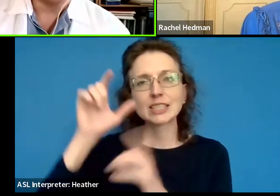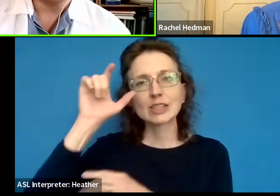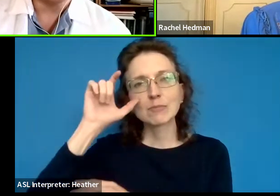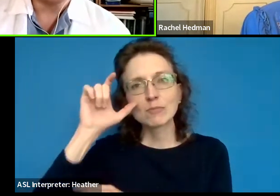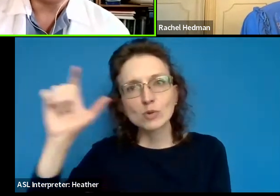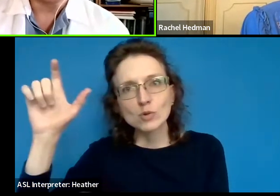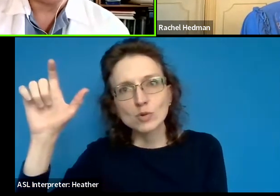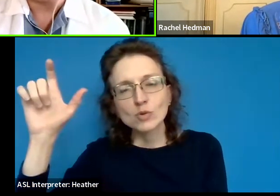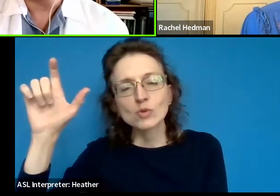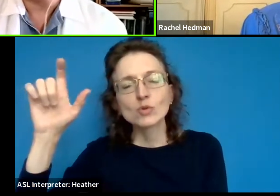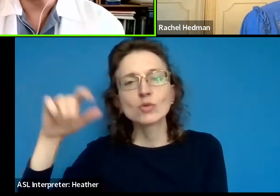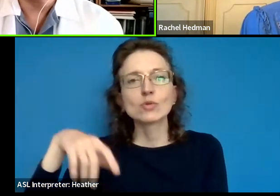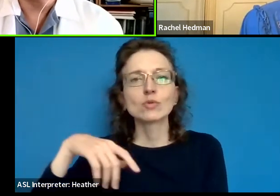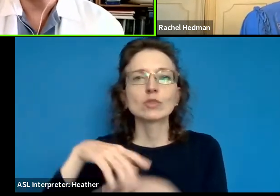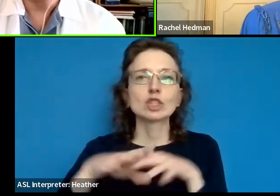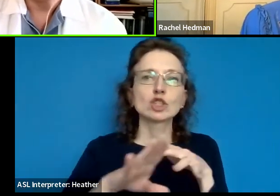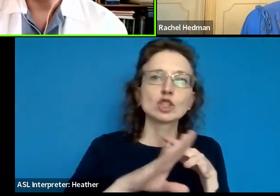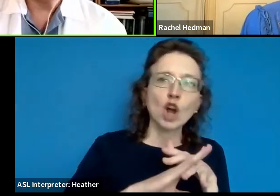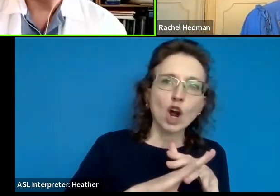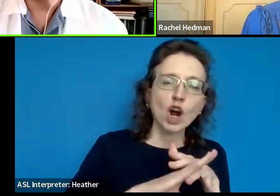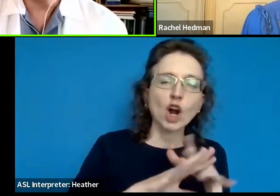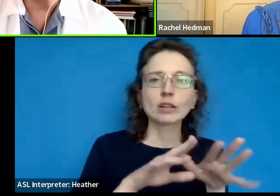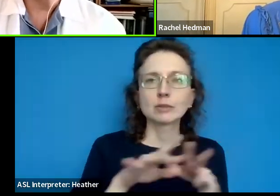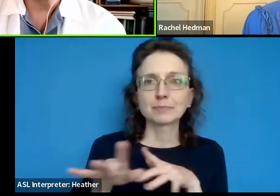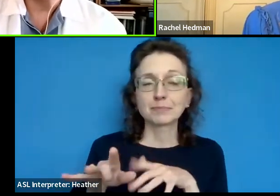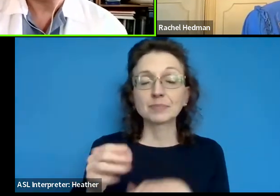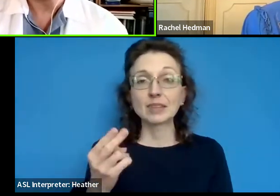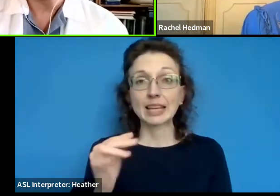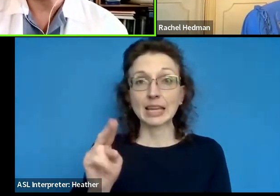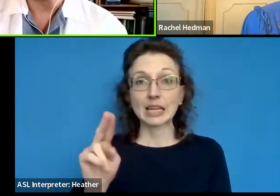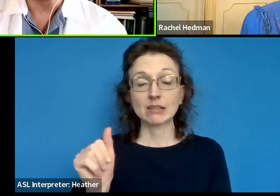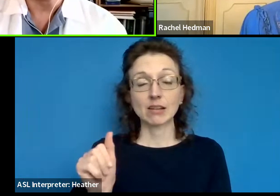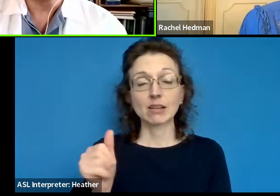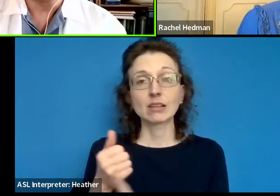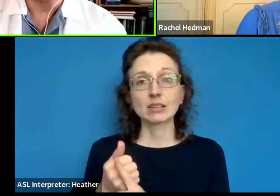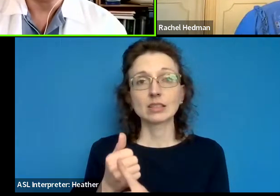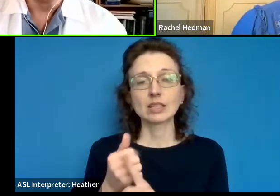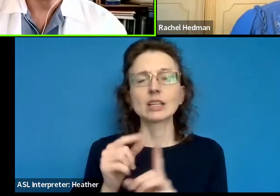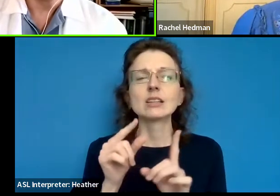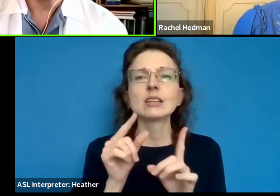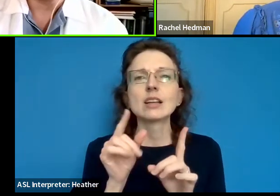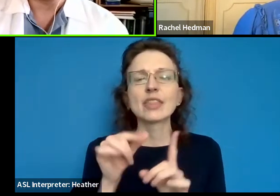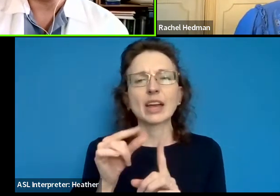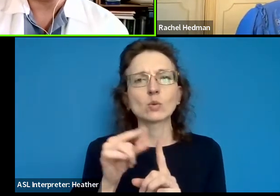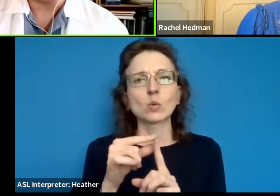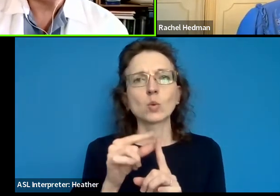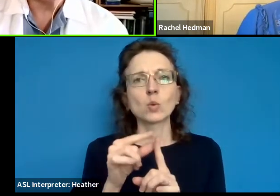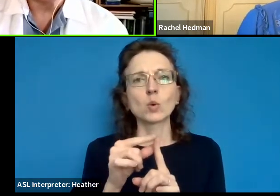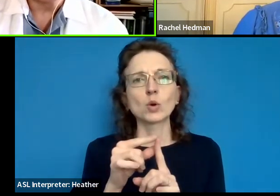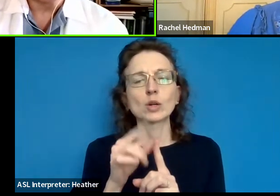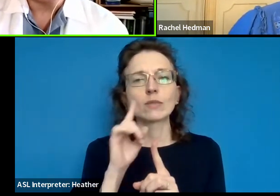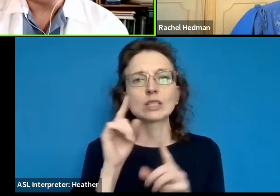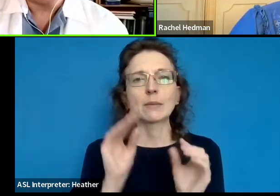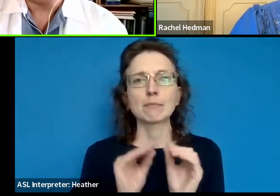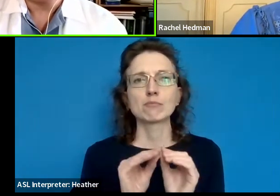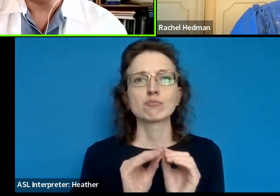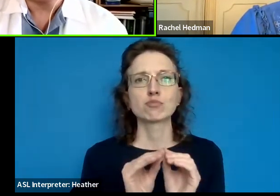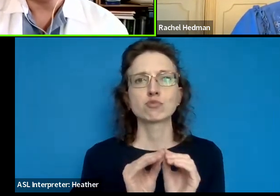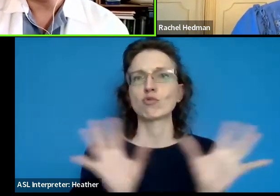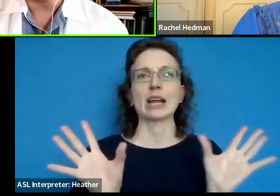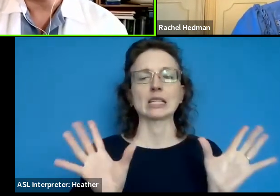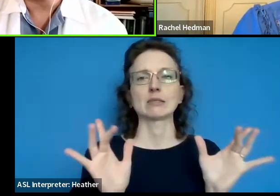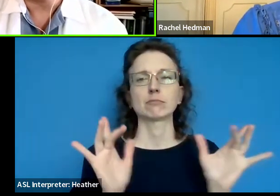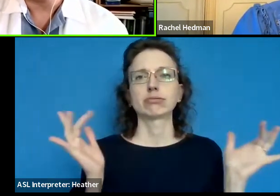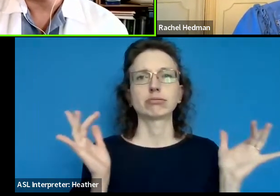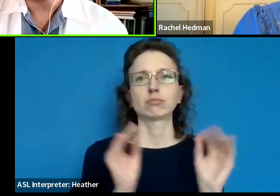moon and the shark and so forth, Hina is actually also the word for something that is bright,